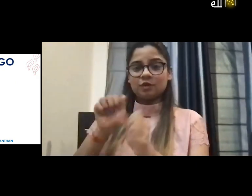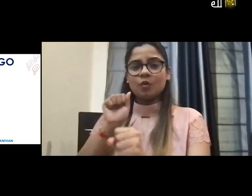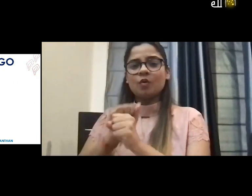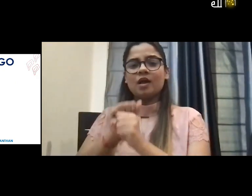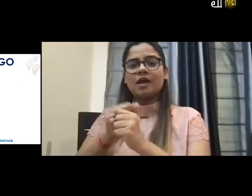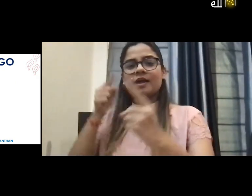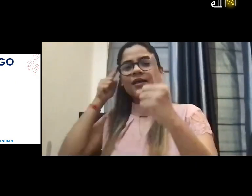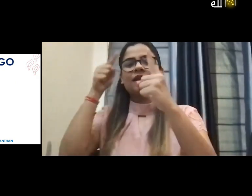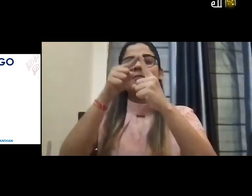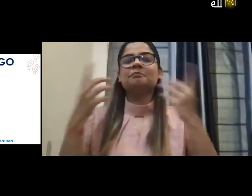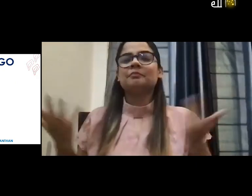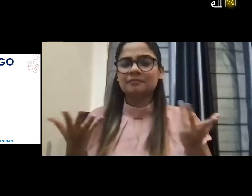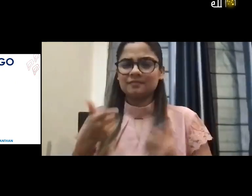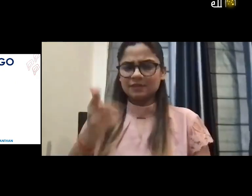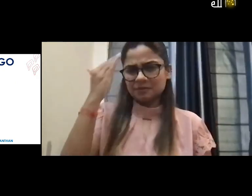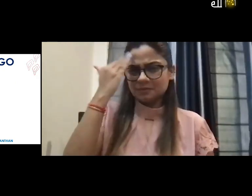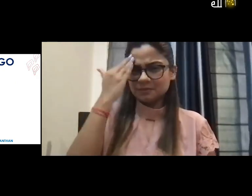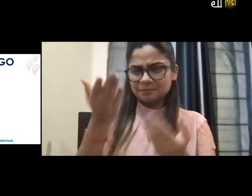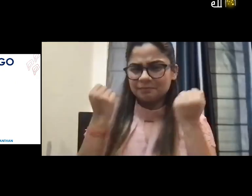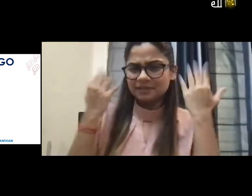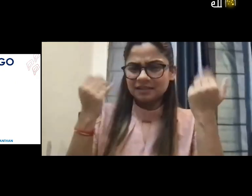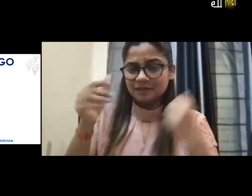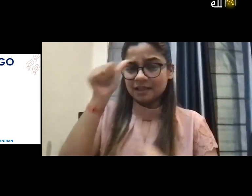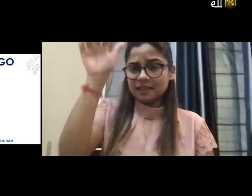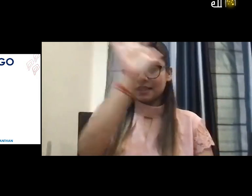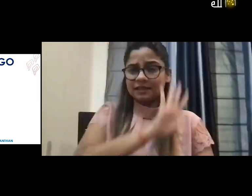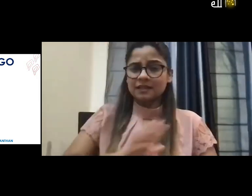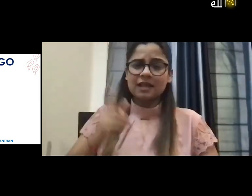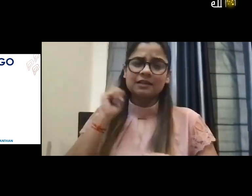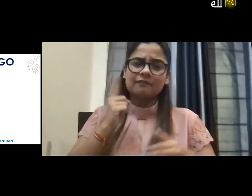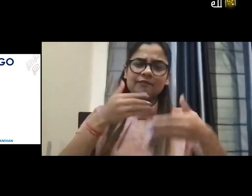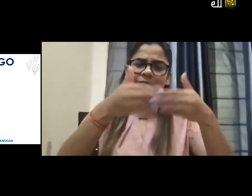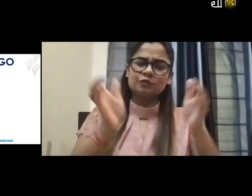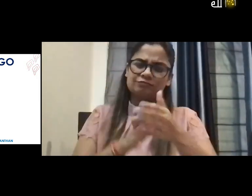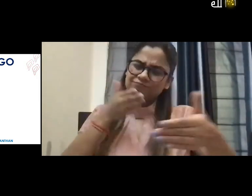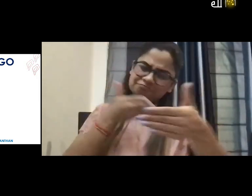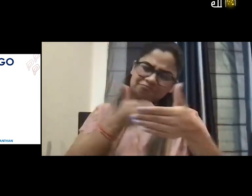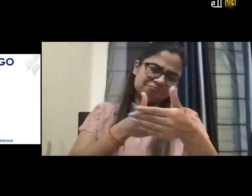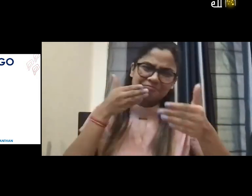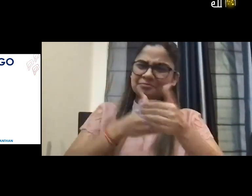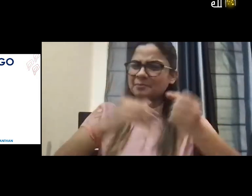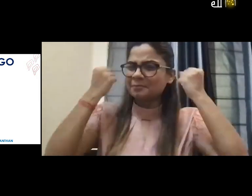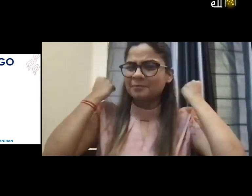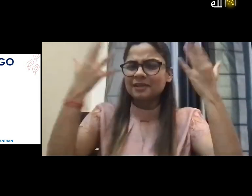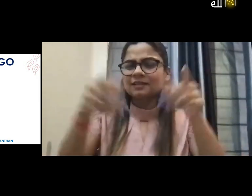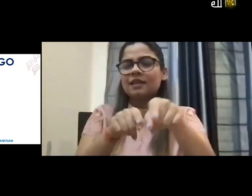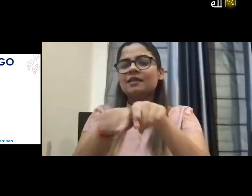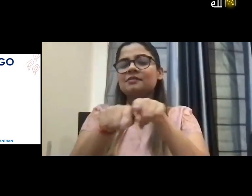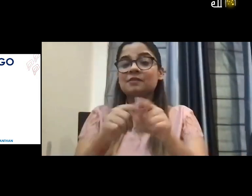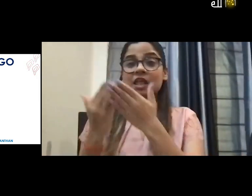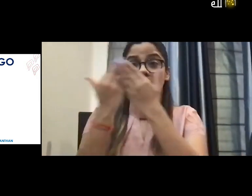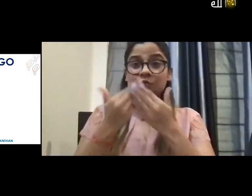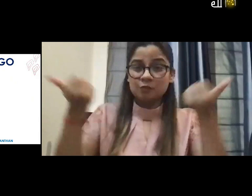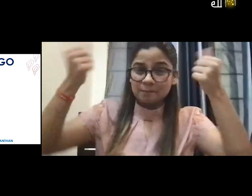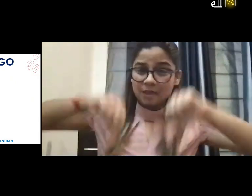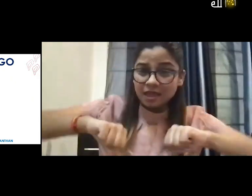What exactly does it mean, right? What is our aim? You all know that across India, the deaf community is hustling. There's